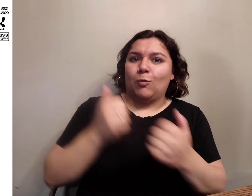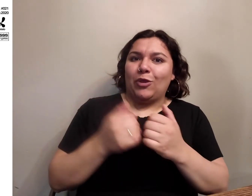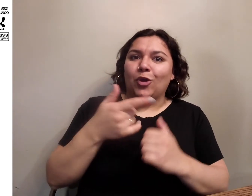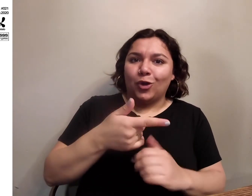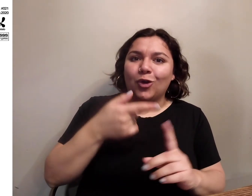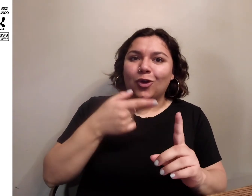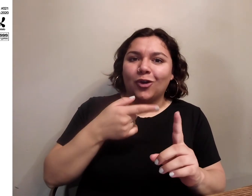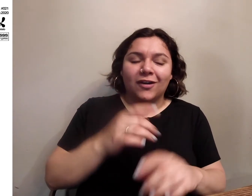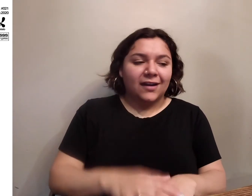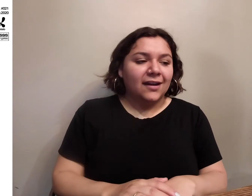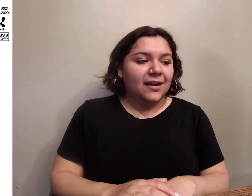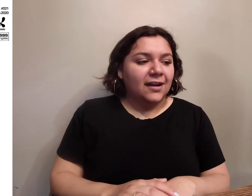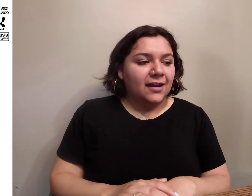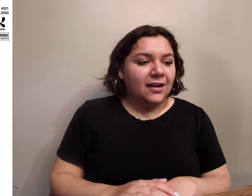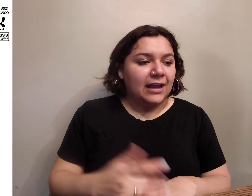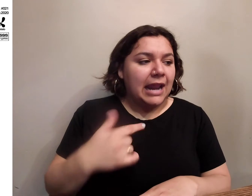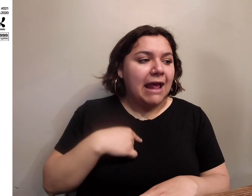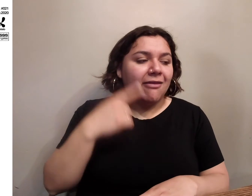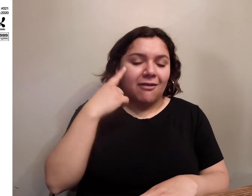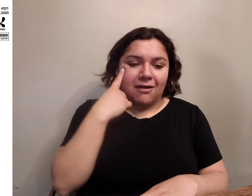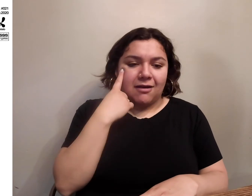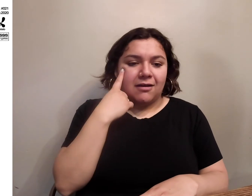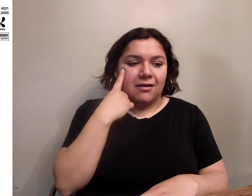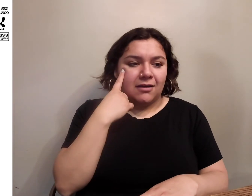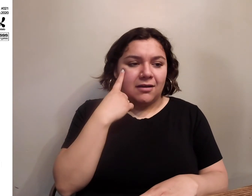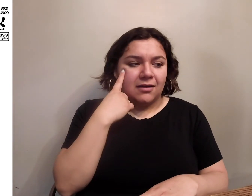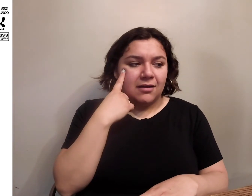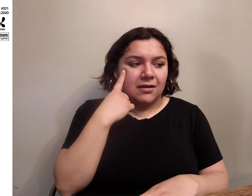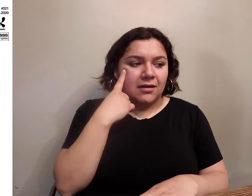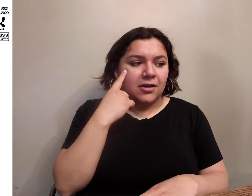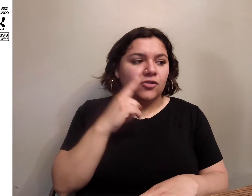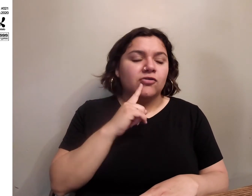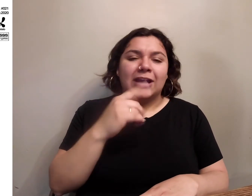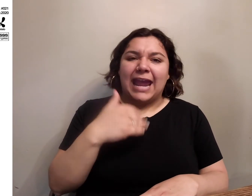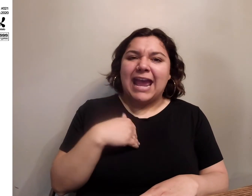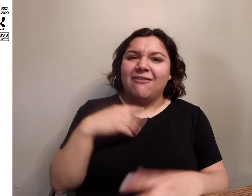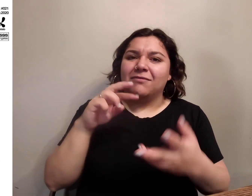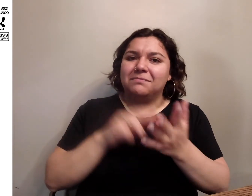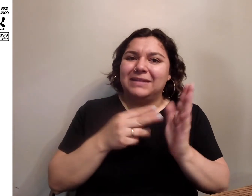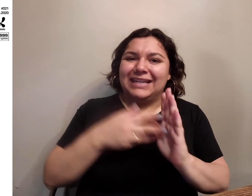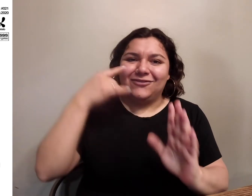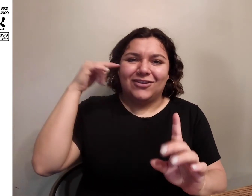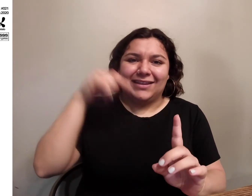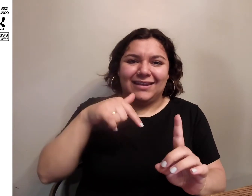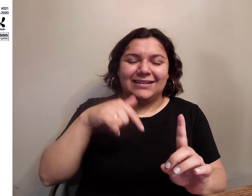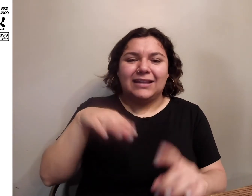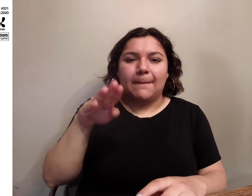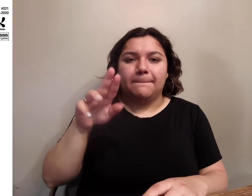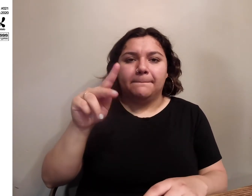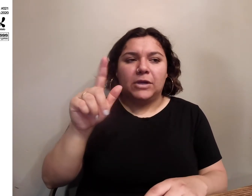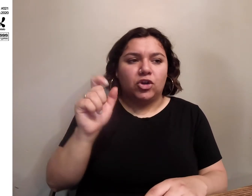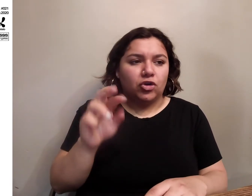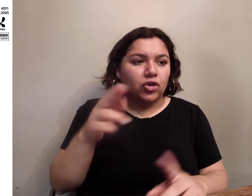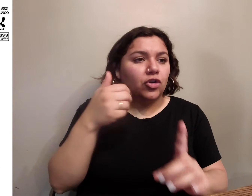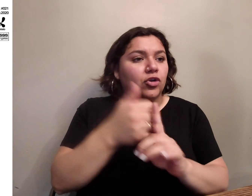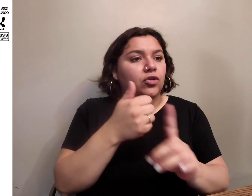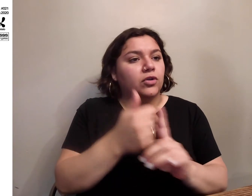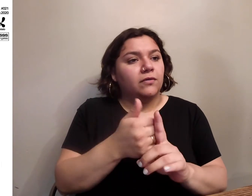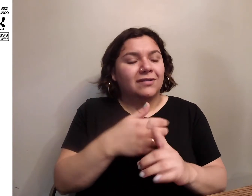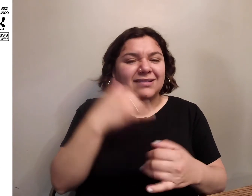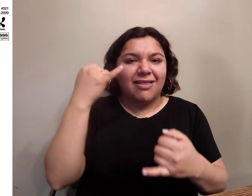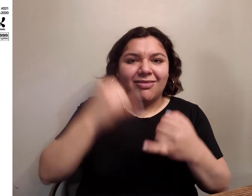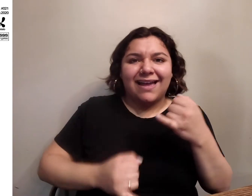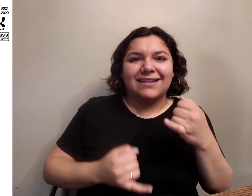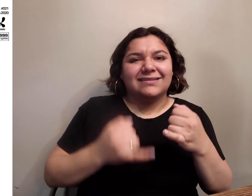And I thought that there's some meaning in this too, that Butler was the